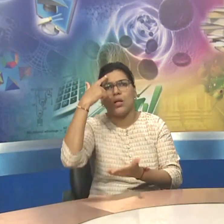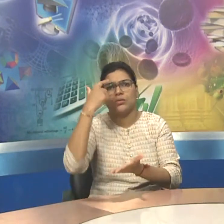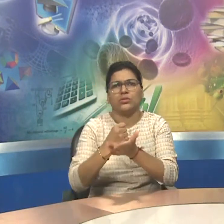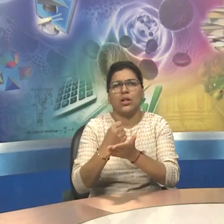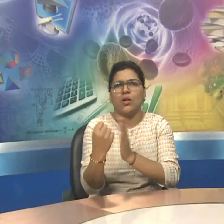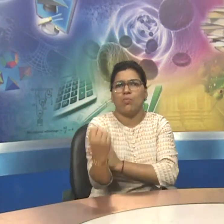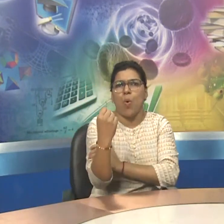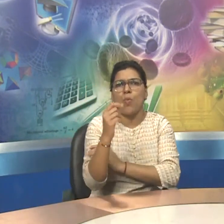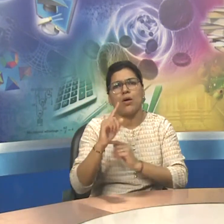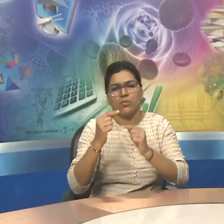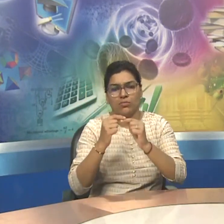as a trust